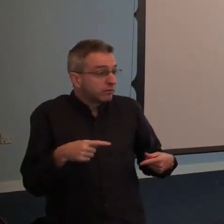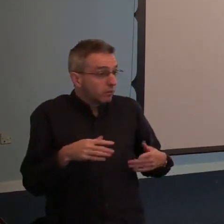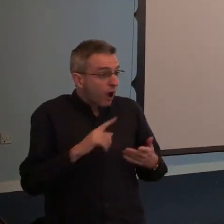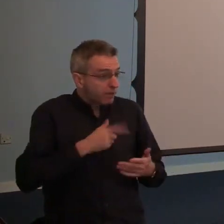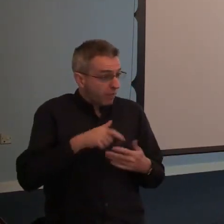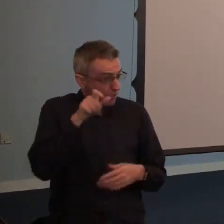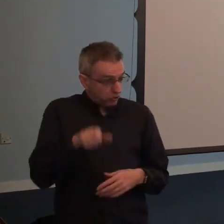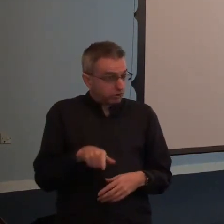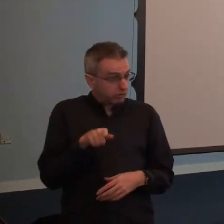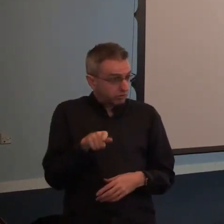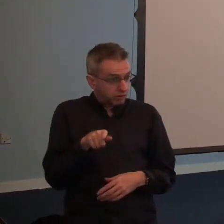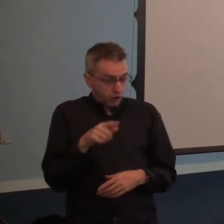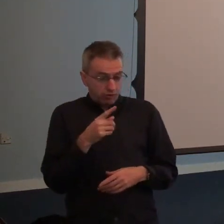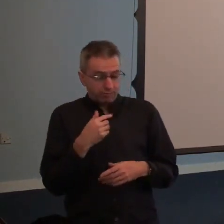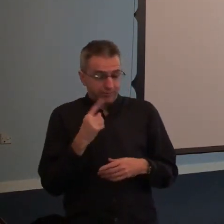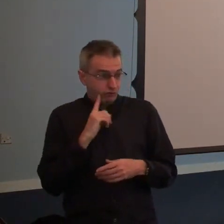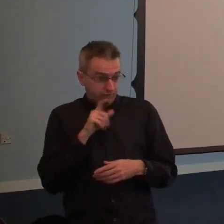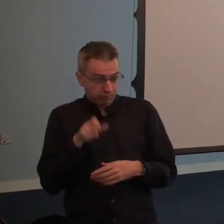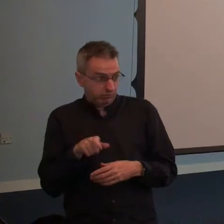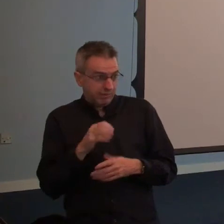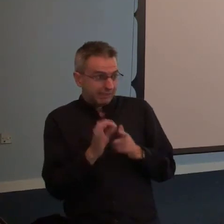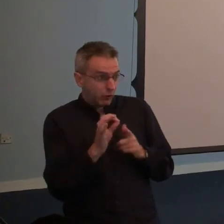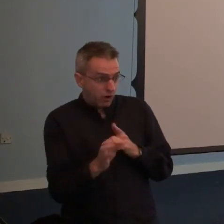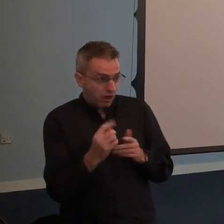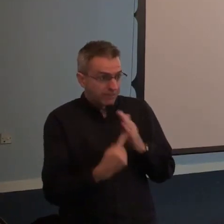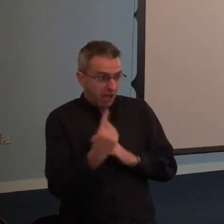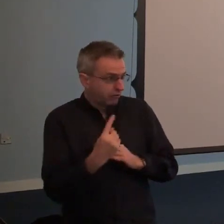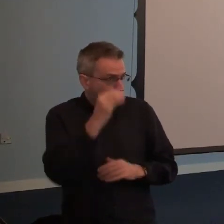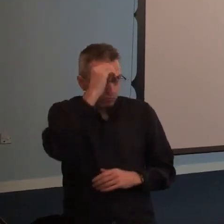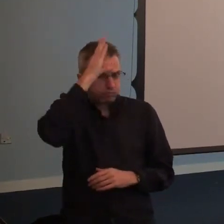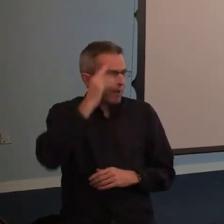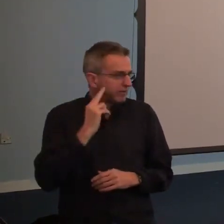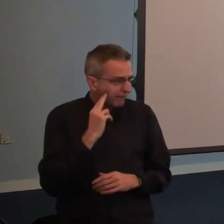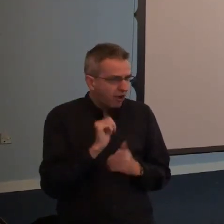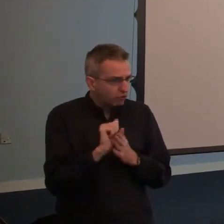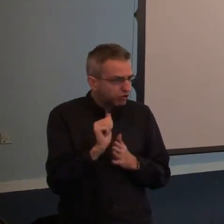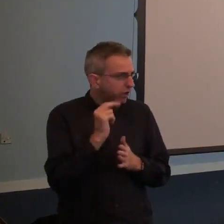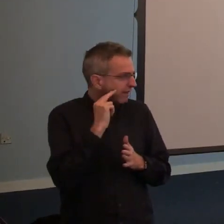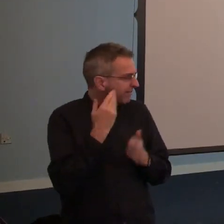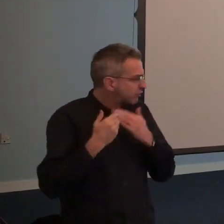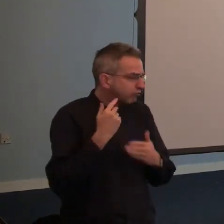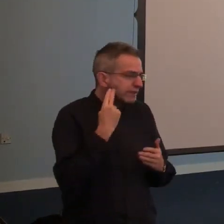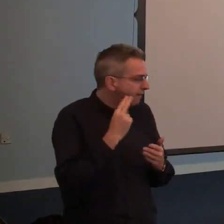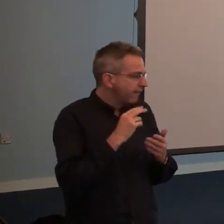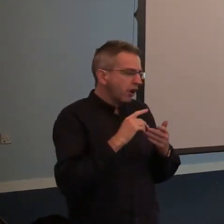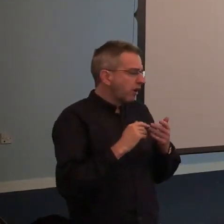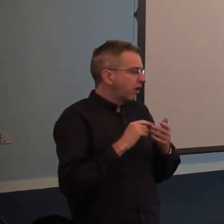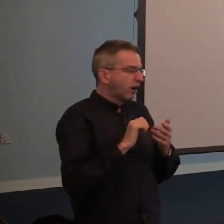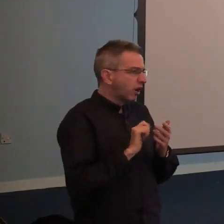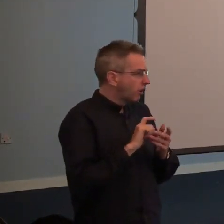Other challenging areas: the hearing interviewee knew lots